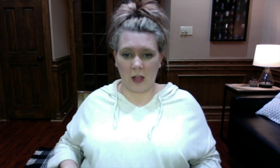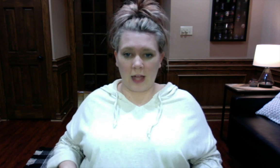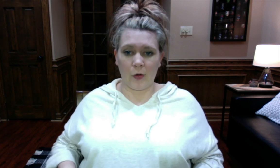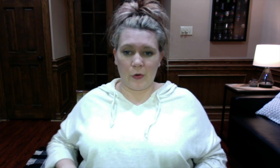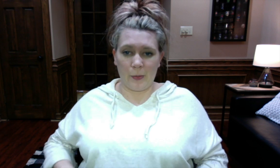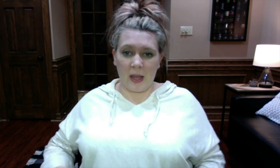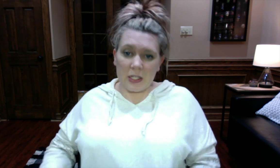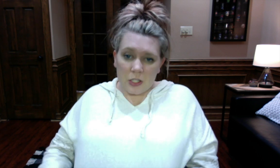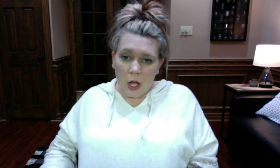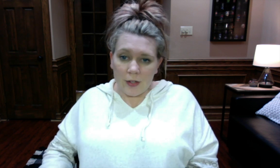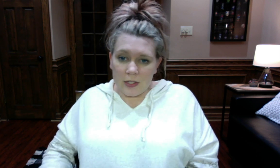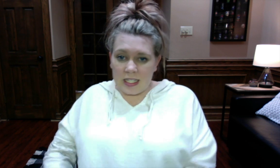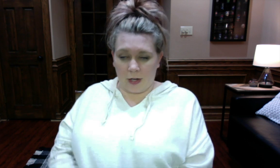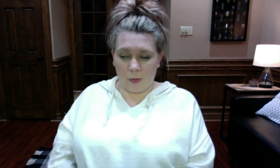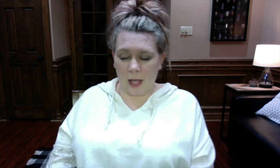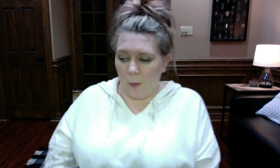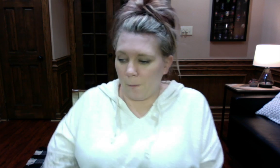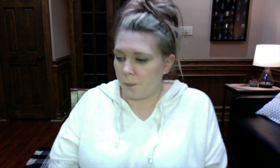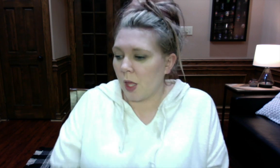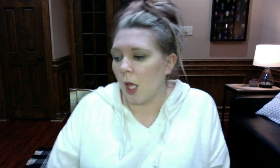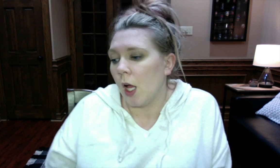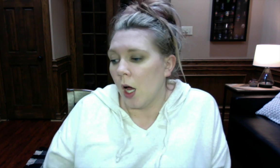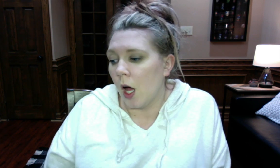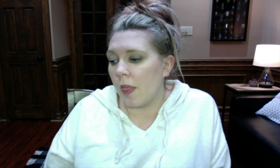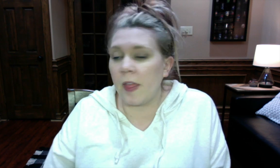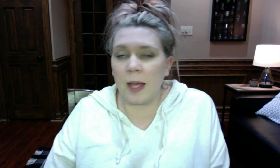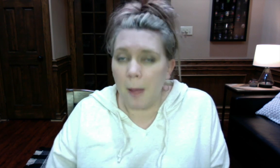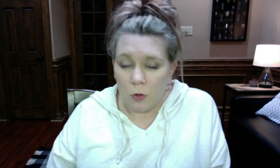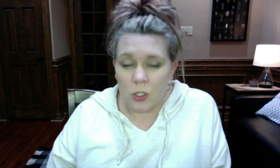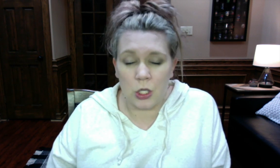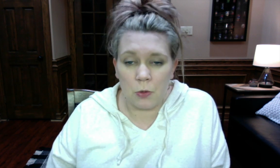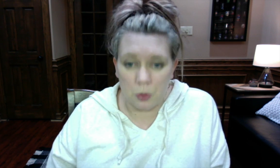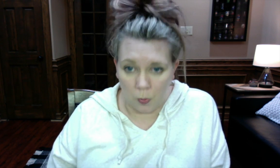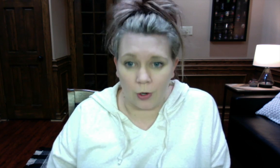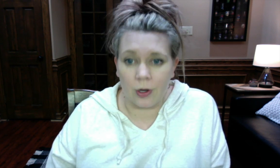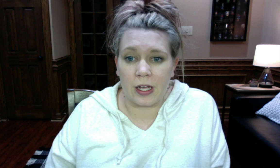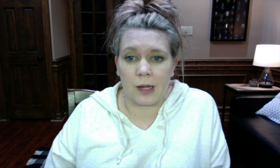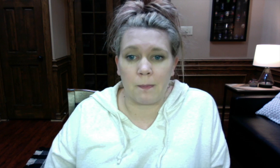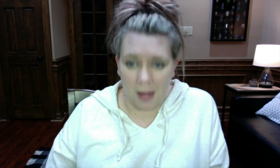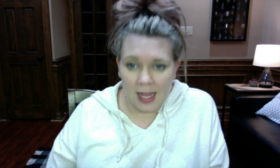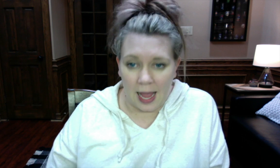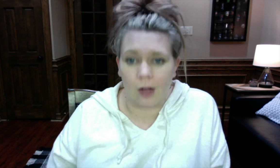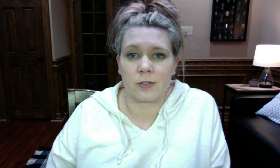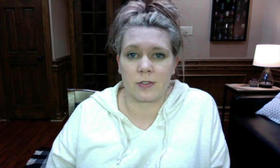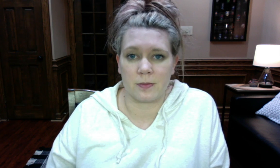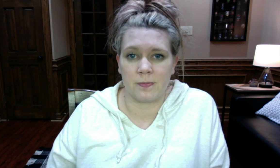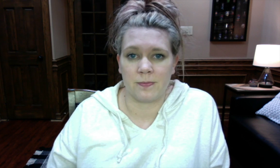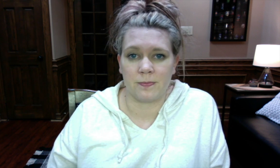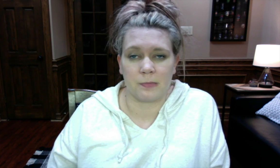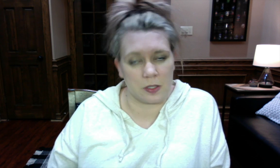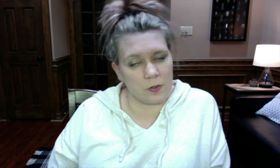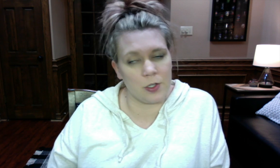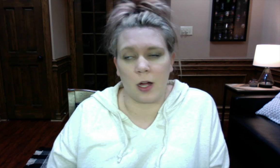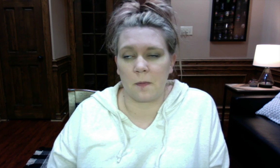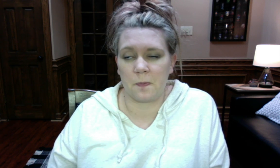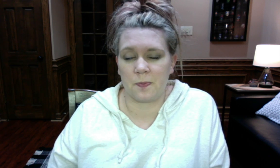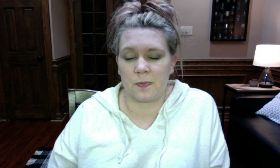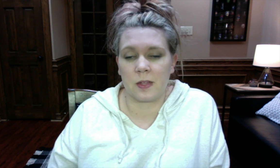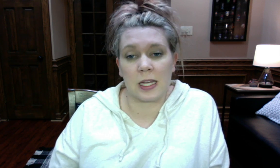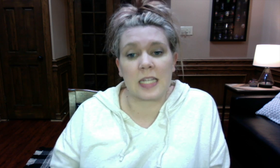your learning pants on. So here we go. The most used word in my house, believe it or not, is